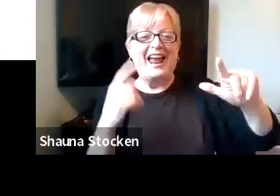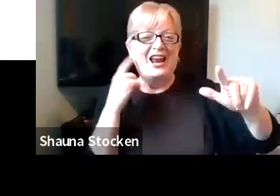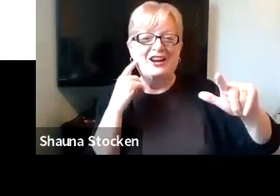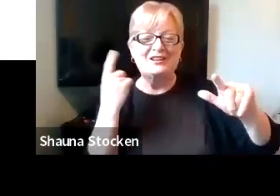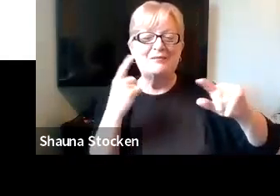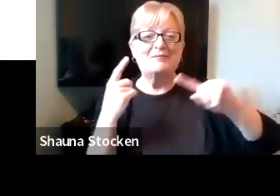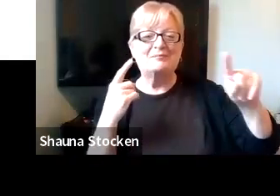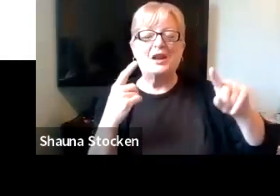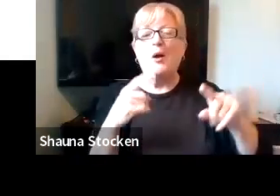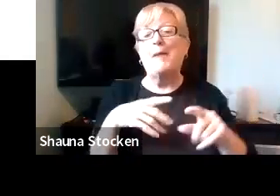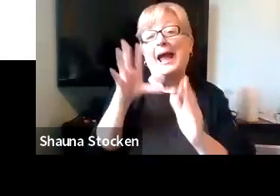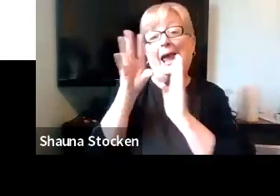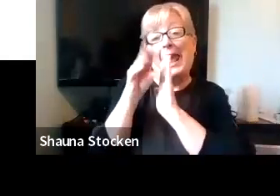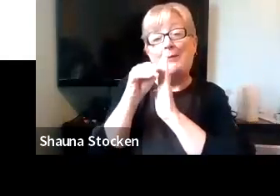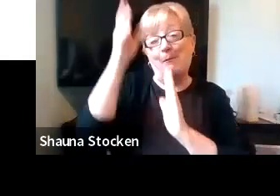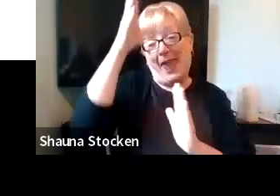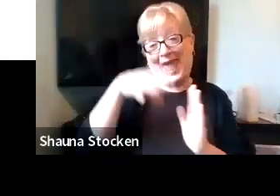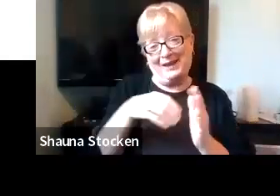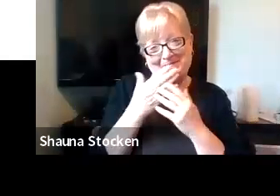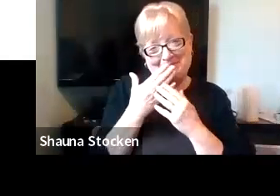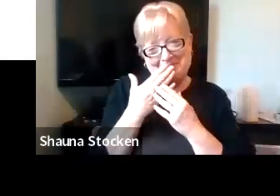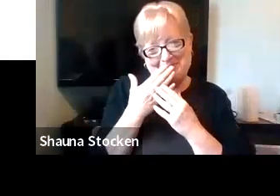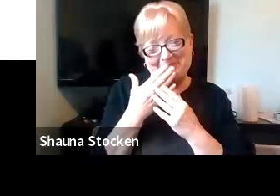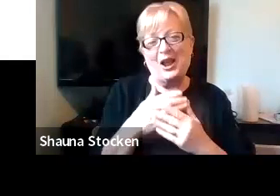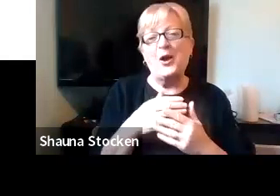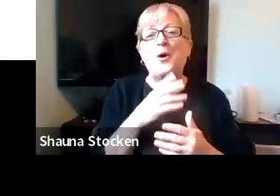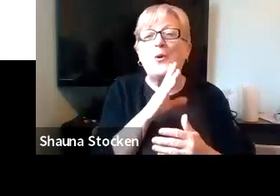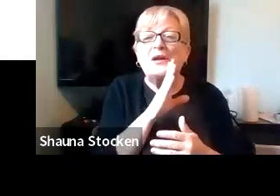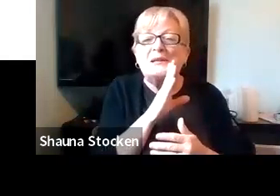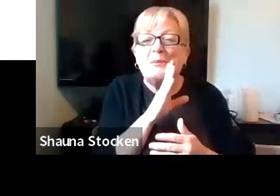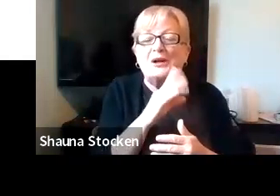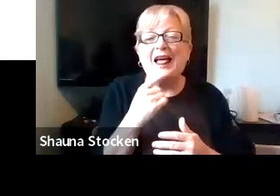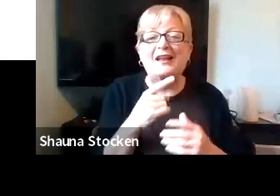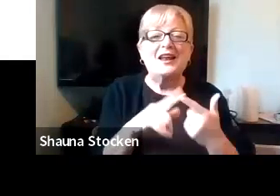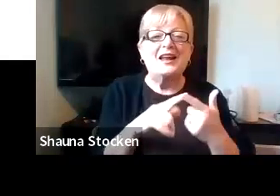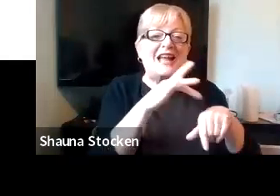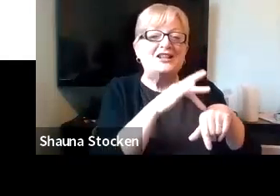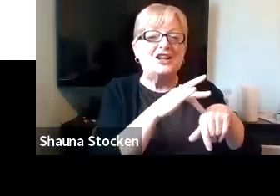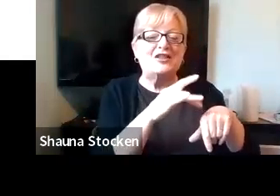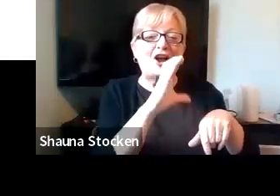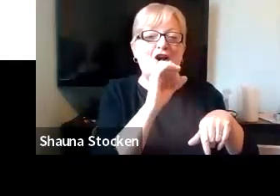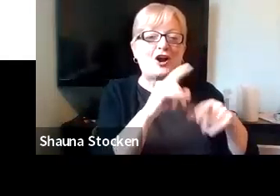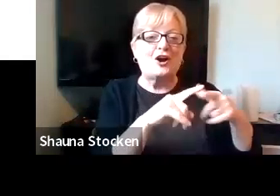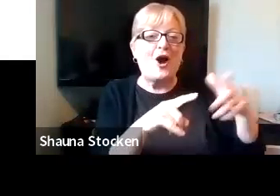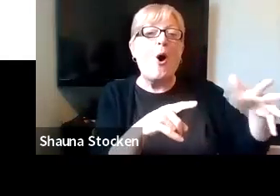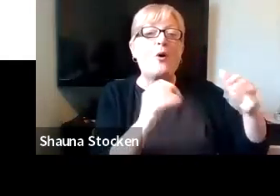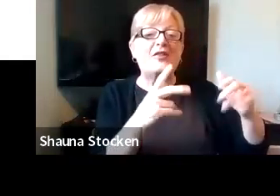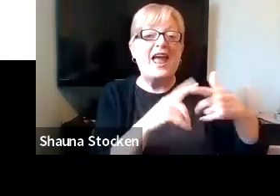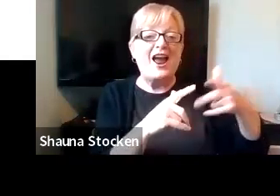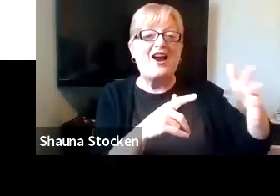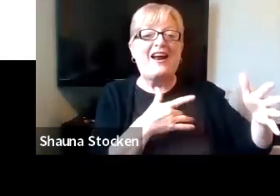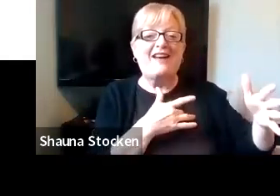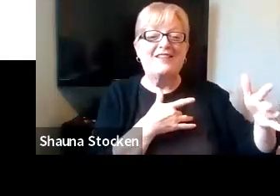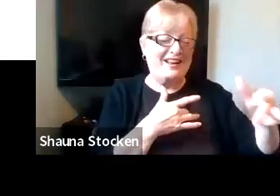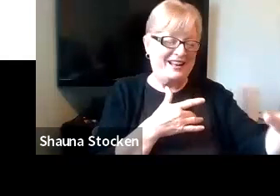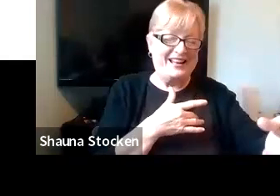That's my camera man over there whispering. Touching the cooker. Oh, there it is. Thank you.